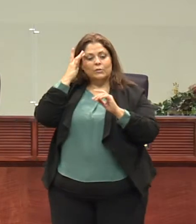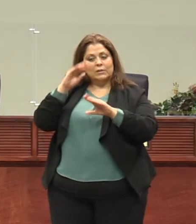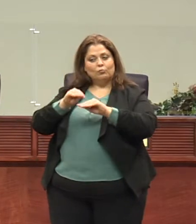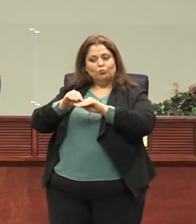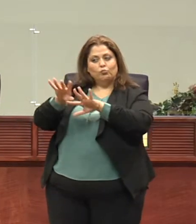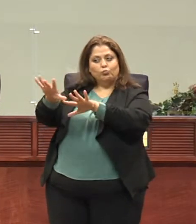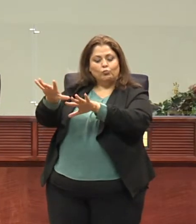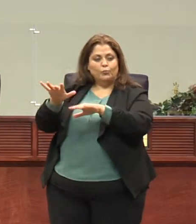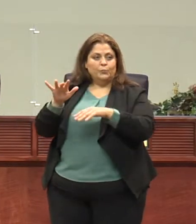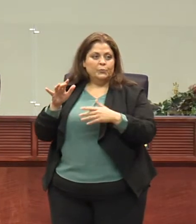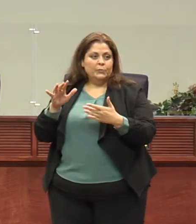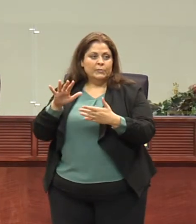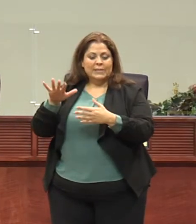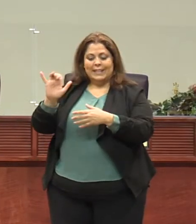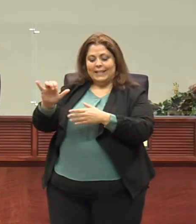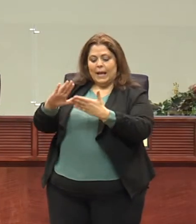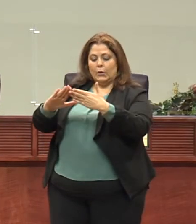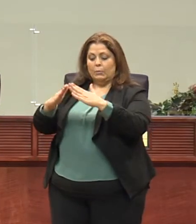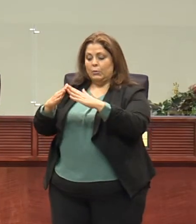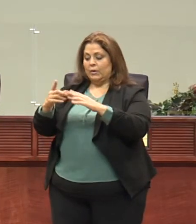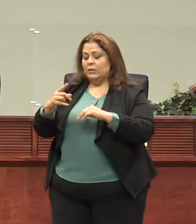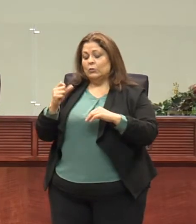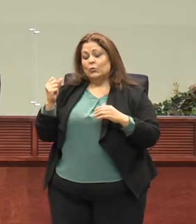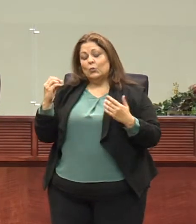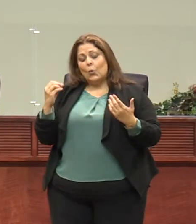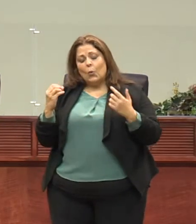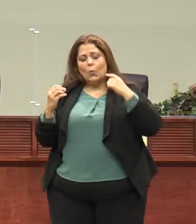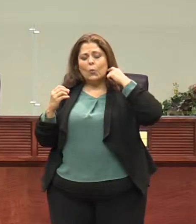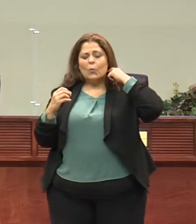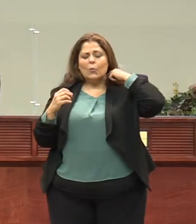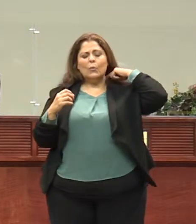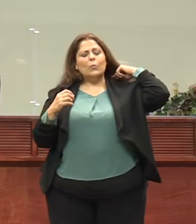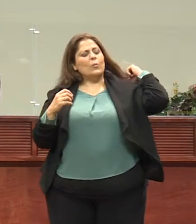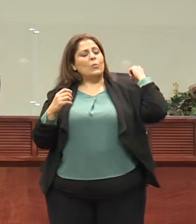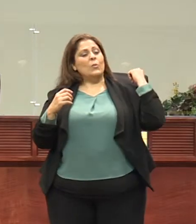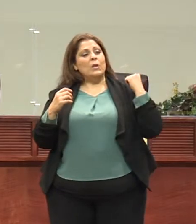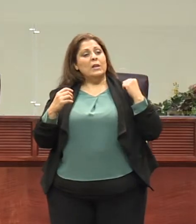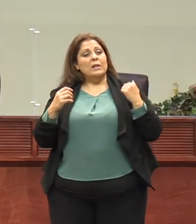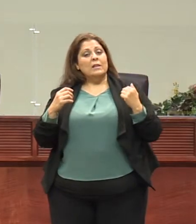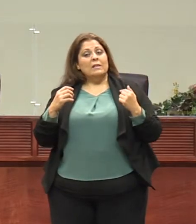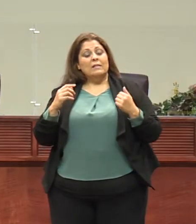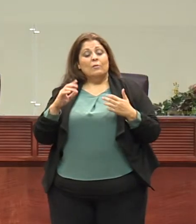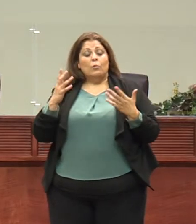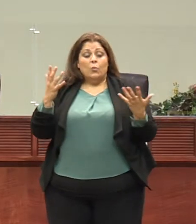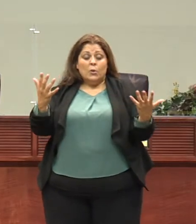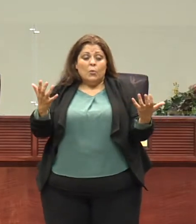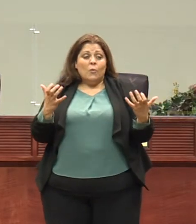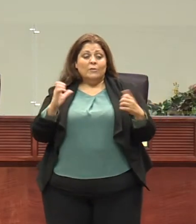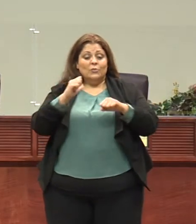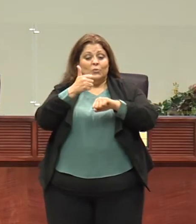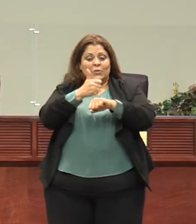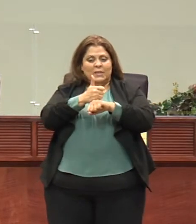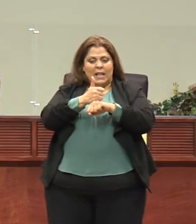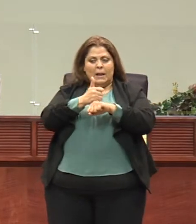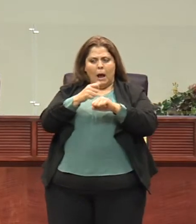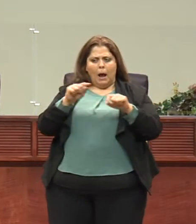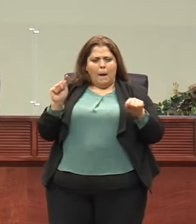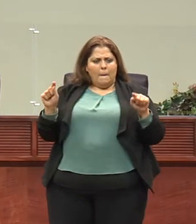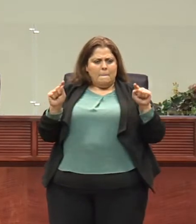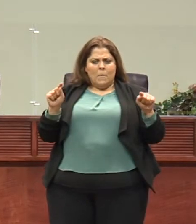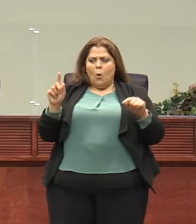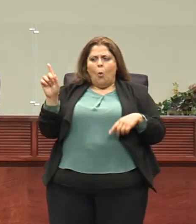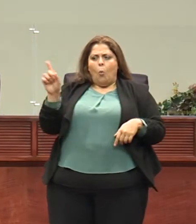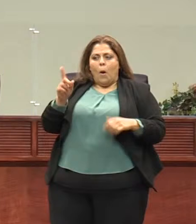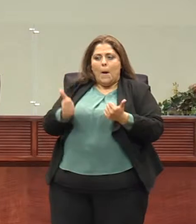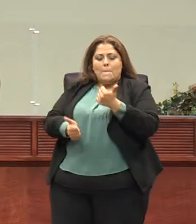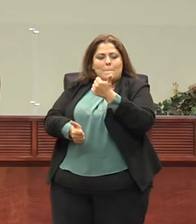for the virus within that community. So one, we want to be geographically located where we're going to do the greatest